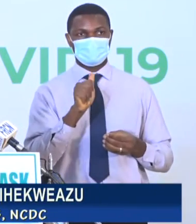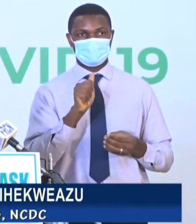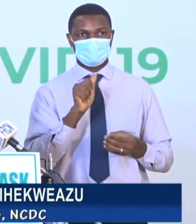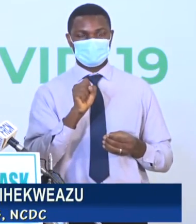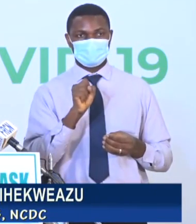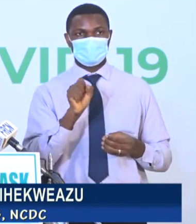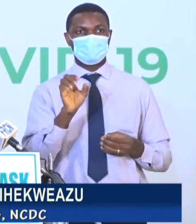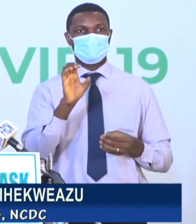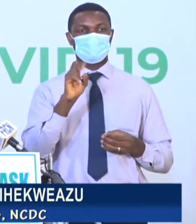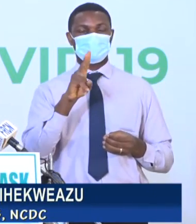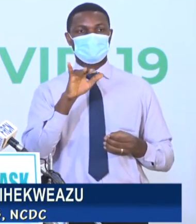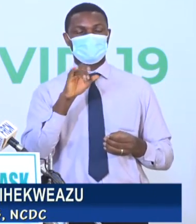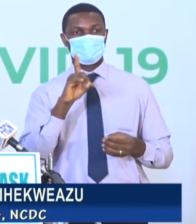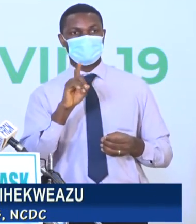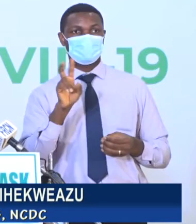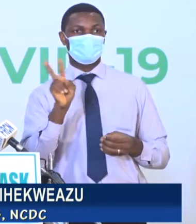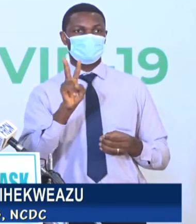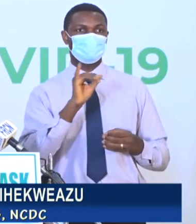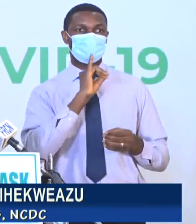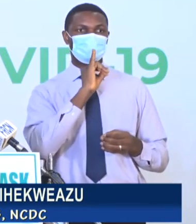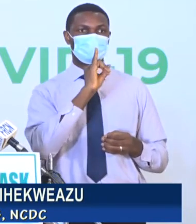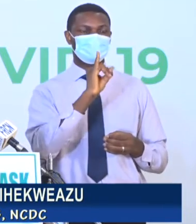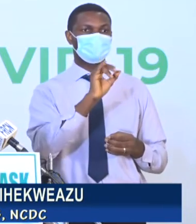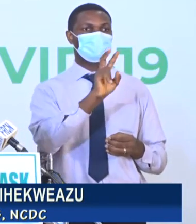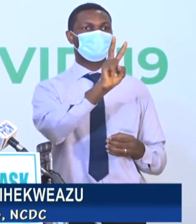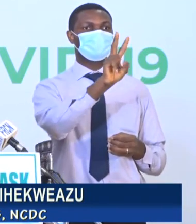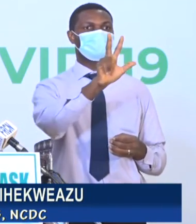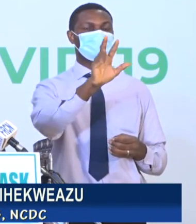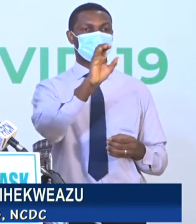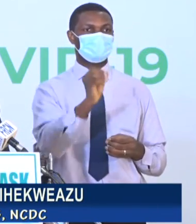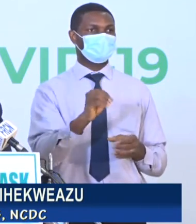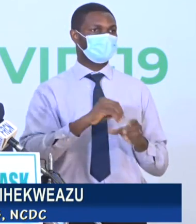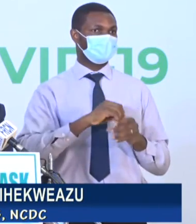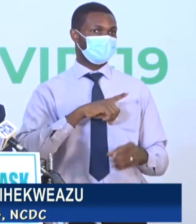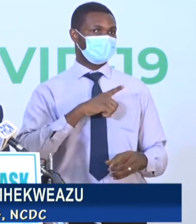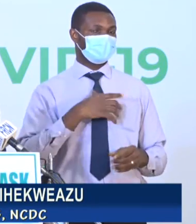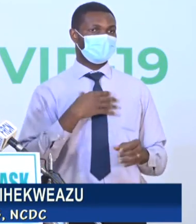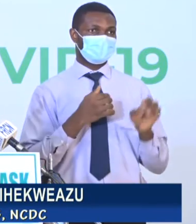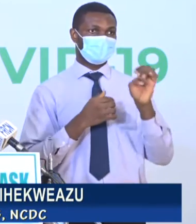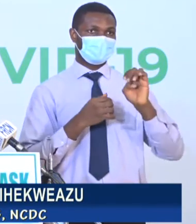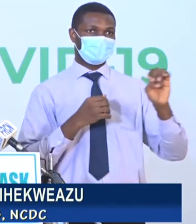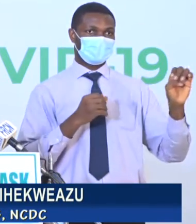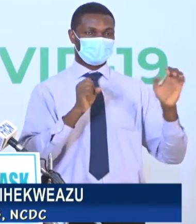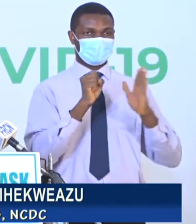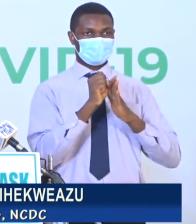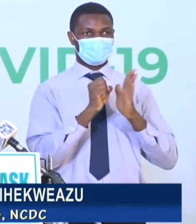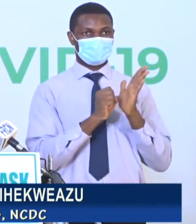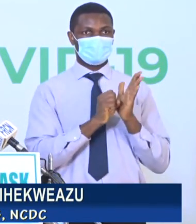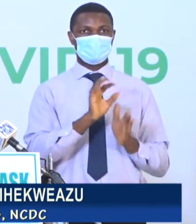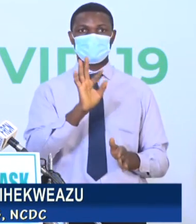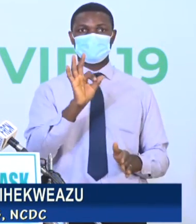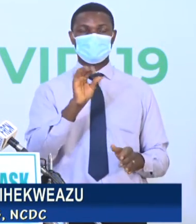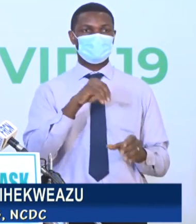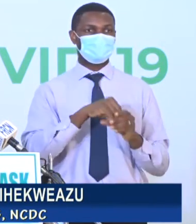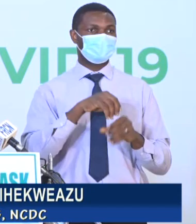in the population was 23% in Lagos and Enugu states. We found 19% in